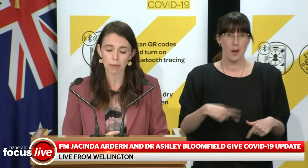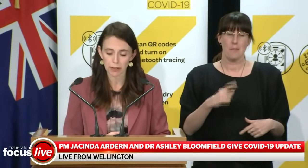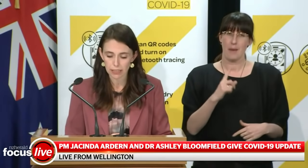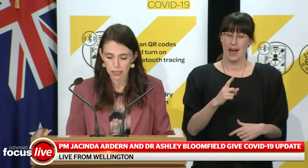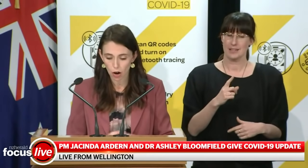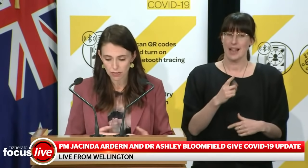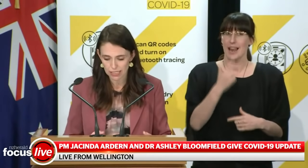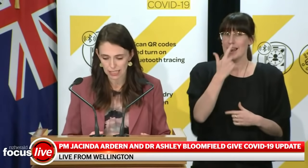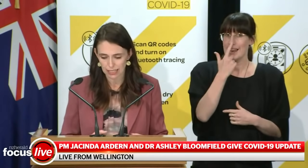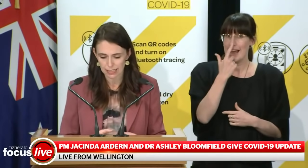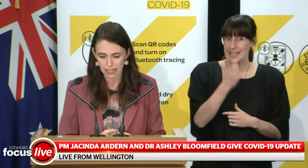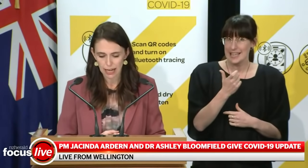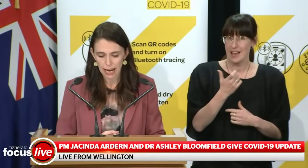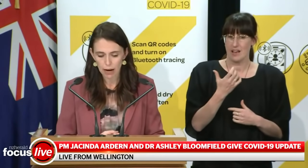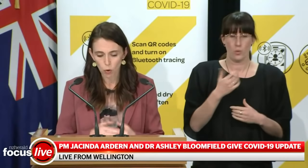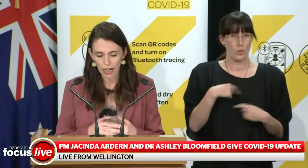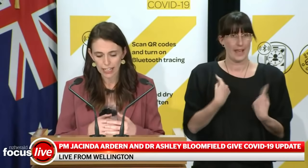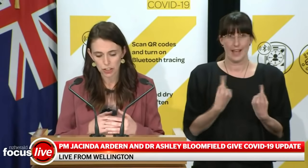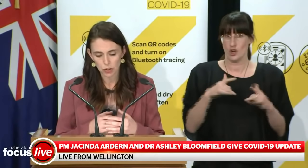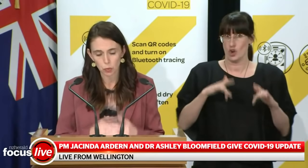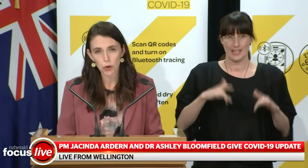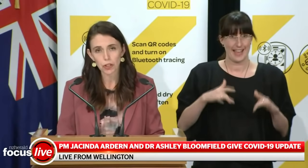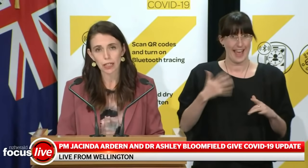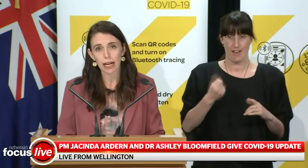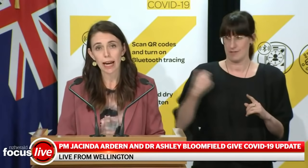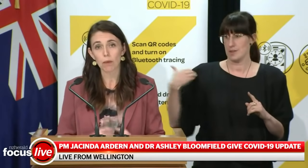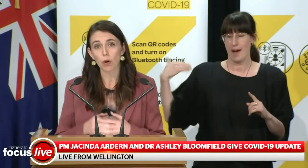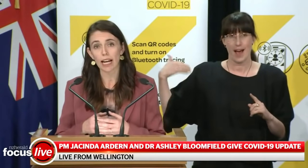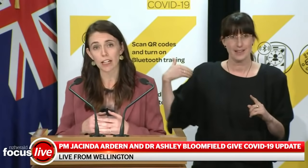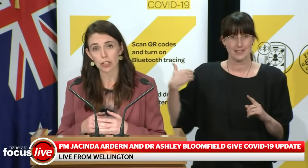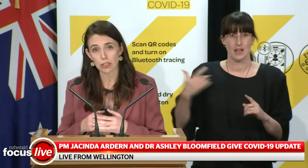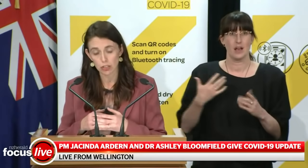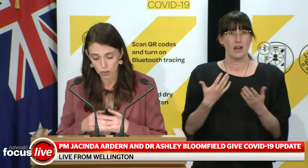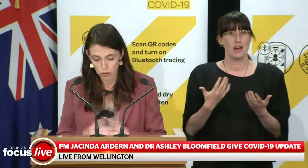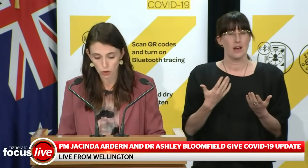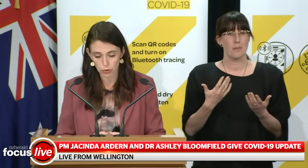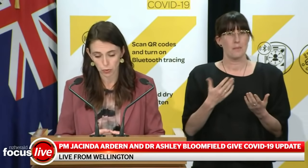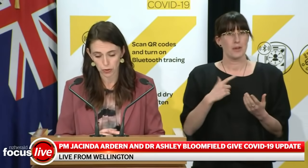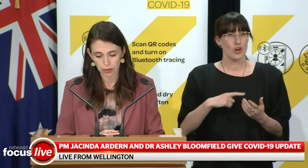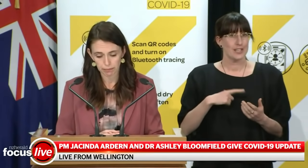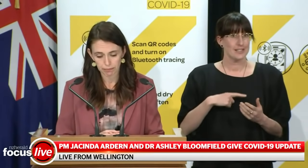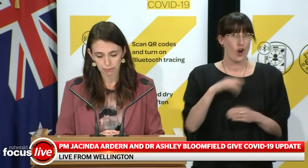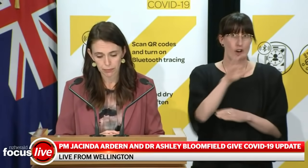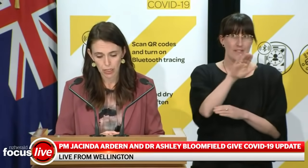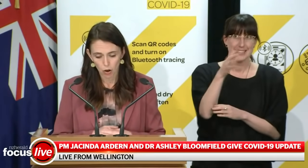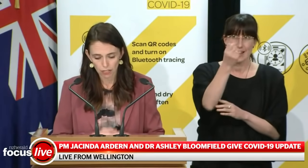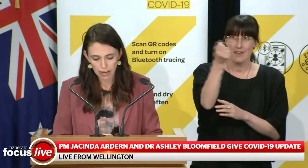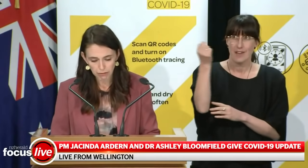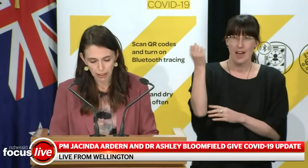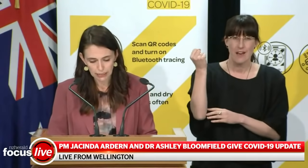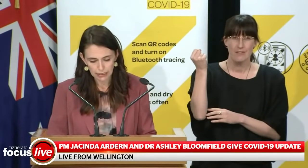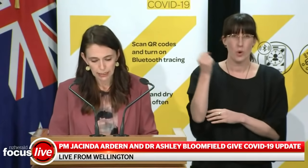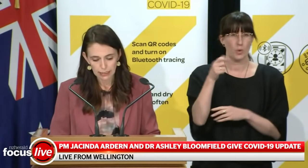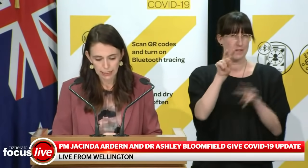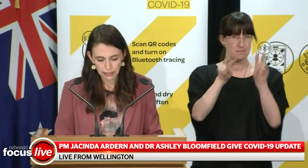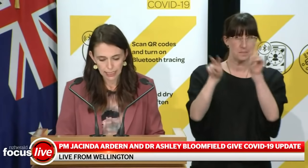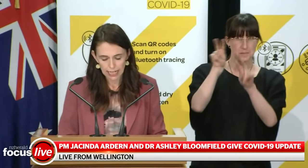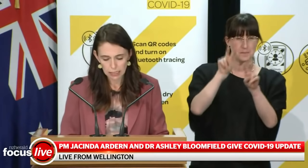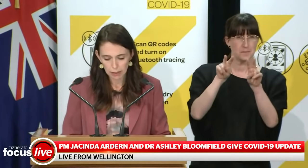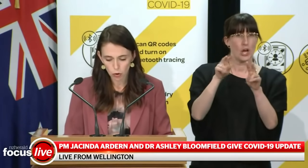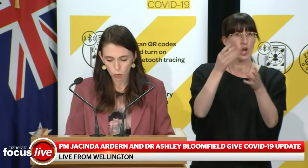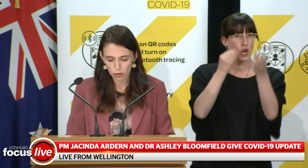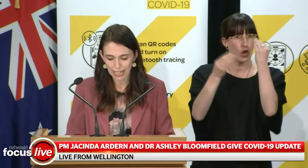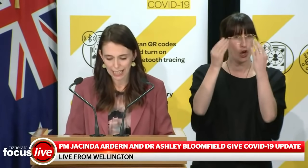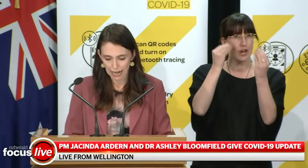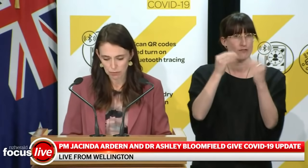from experience overseas and what actions work and what actions don't work. On that front, Delta